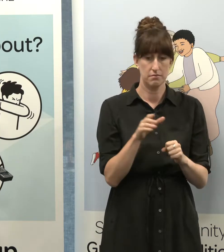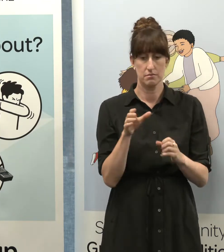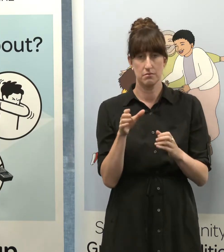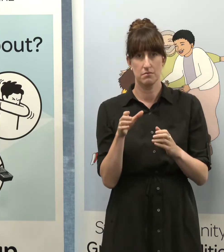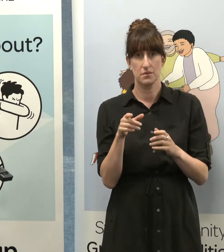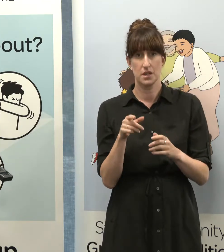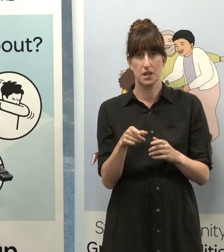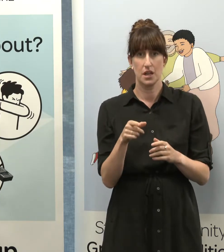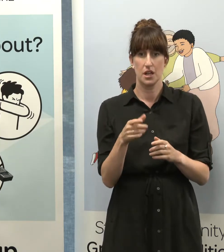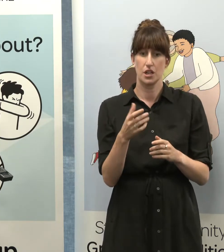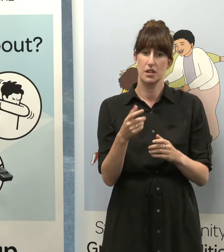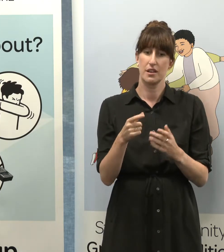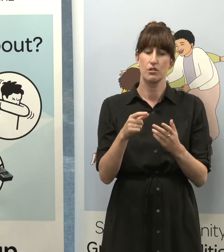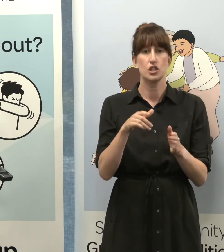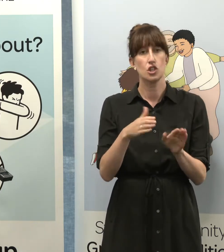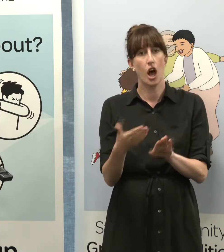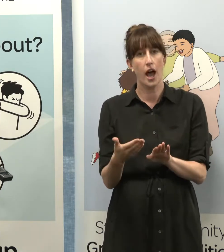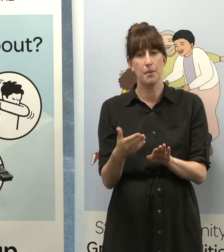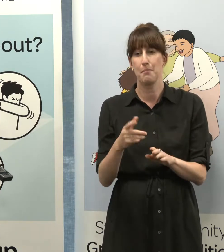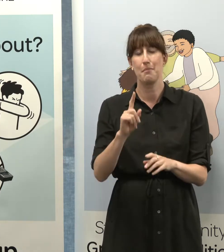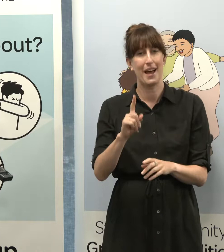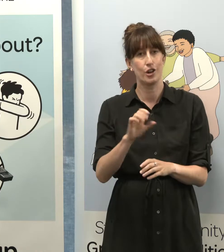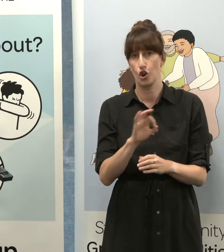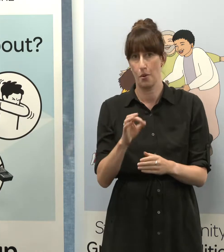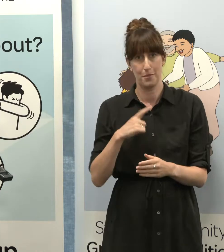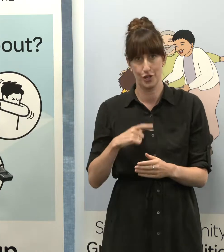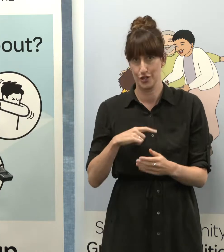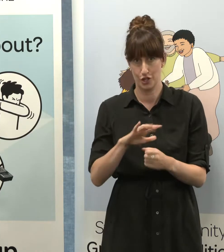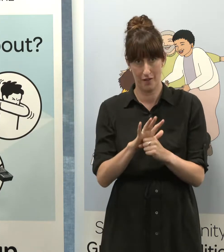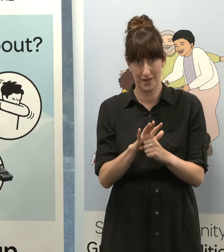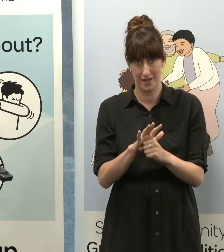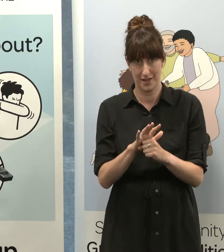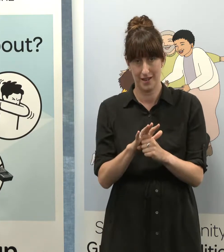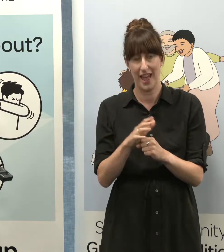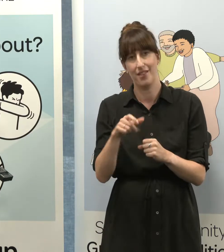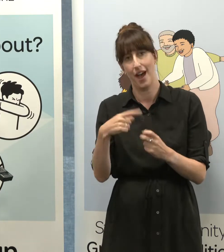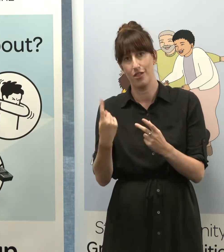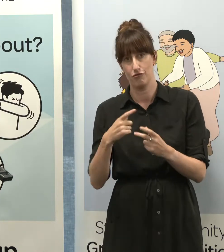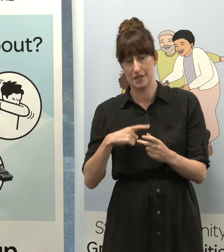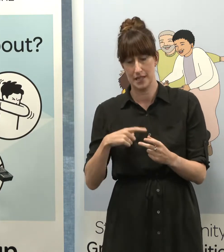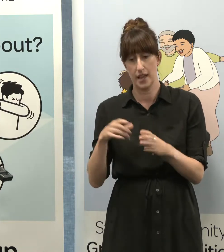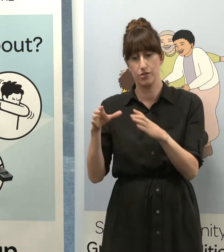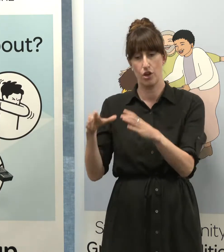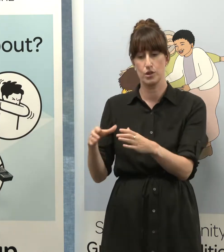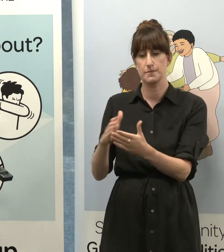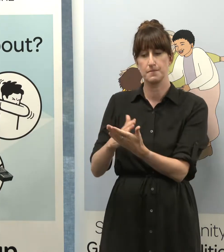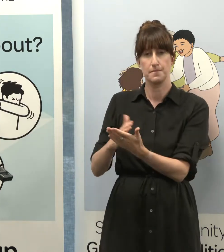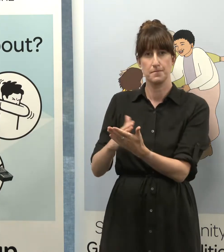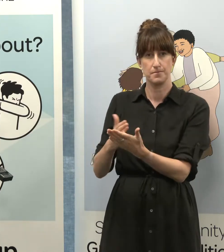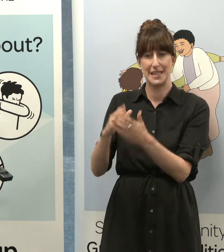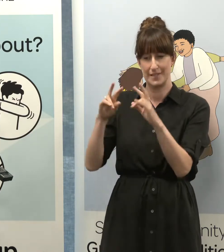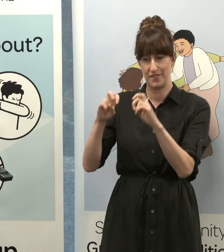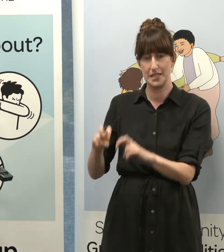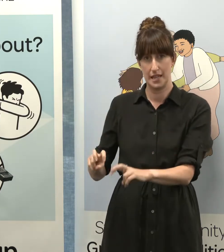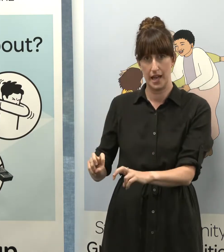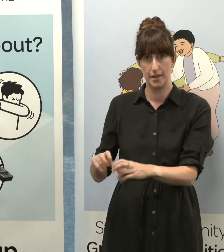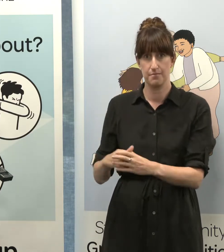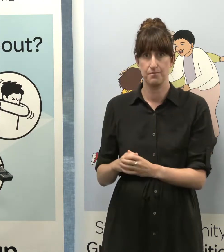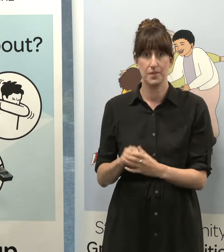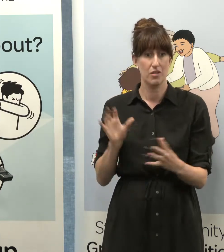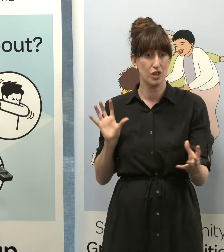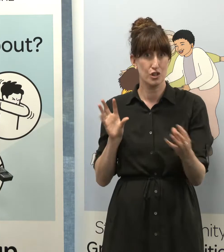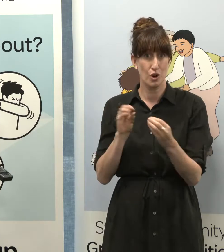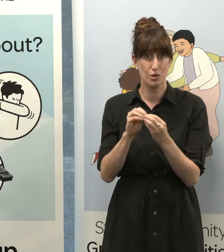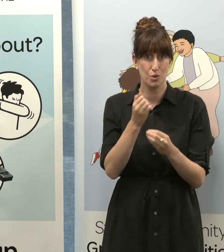happened to have COVID incidentally, and those whose deaths remain under investigation. I do want to emphasise that New Zealand's total number of deaths remains very